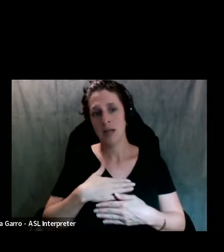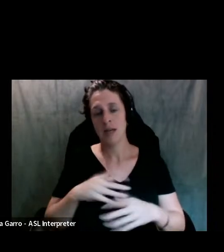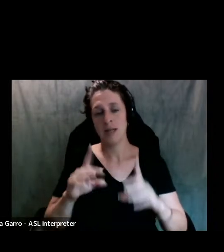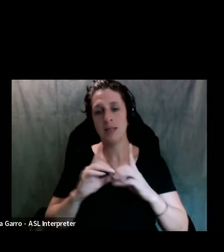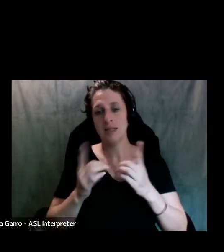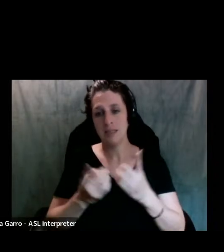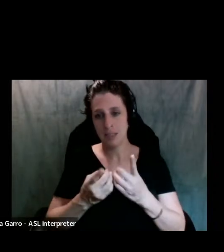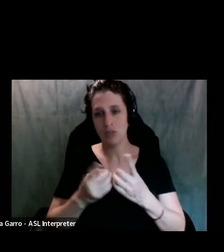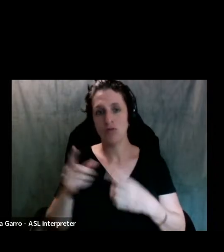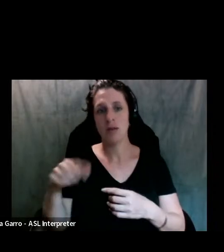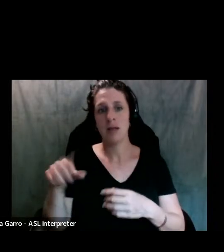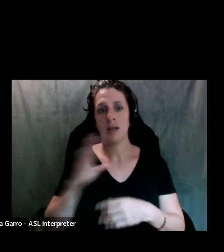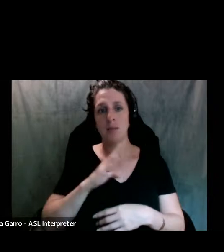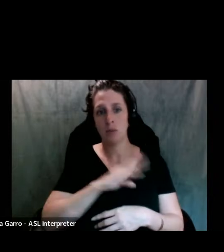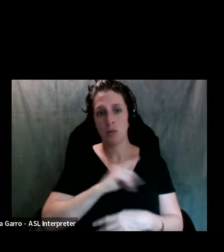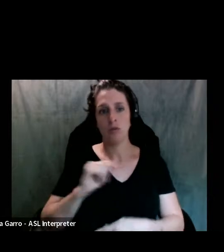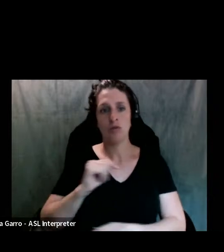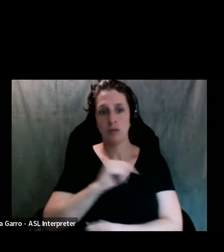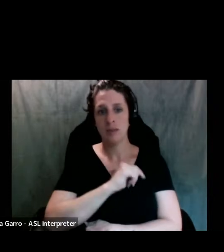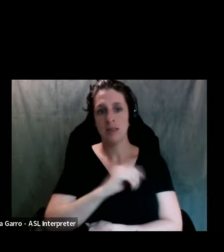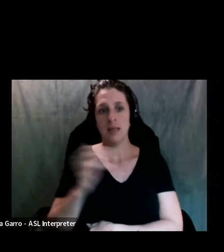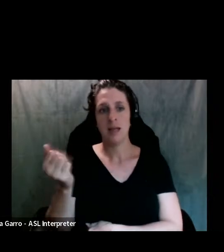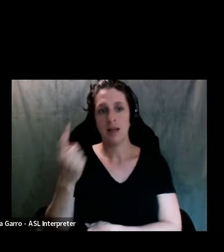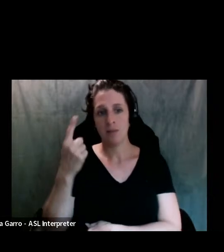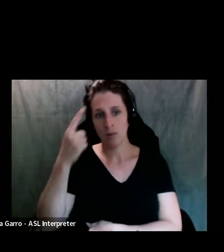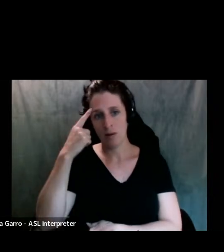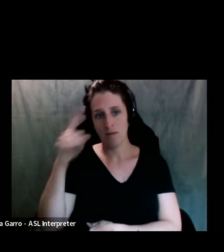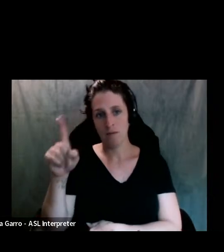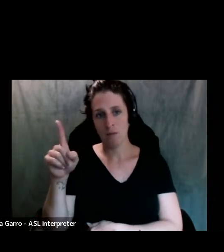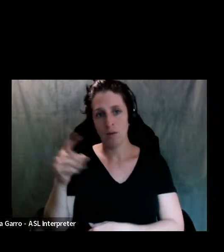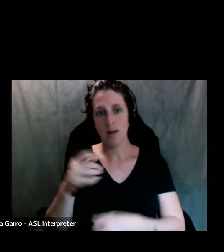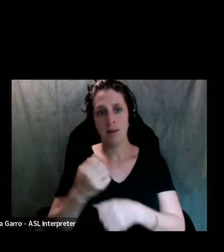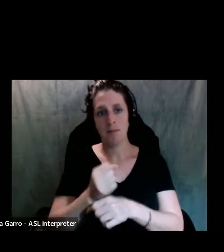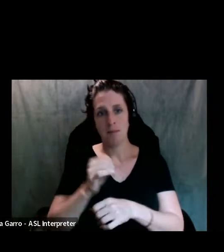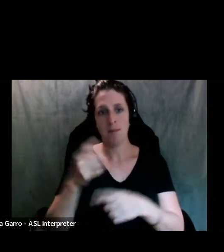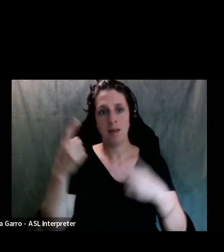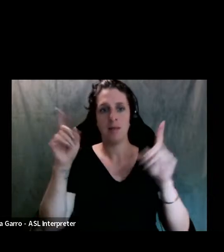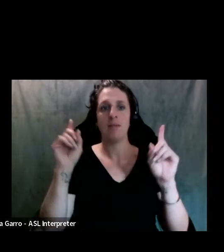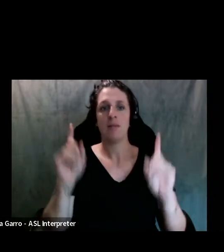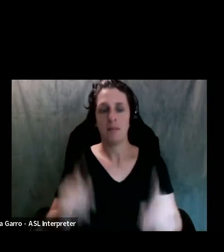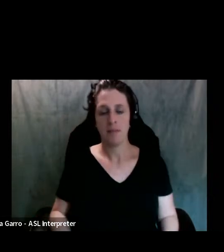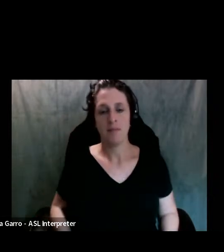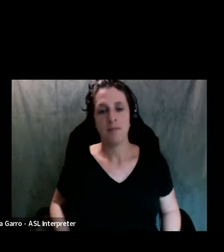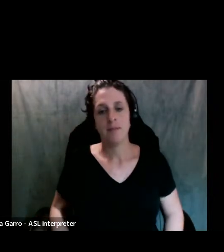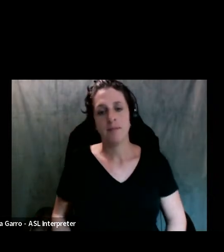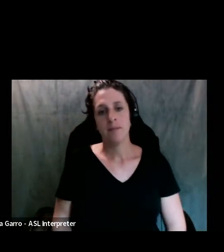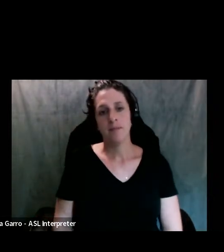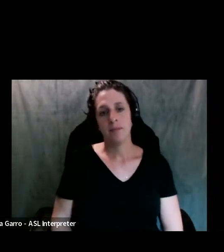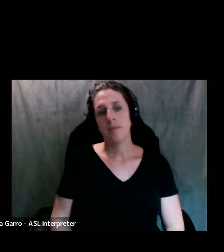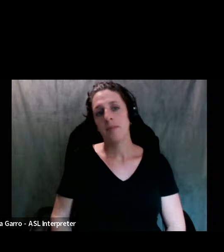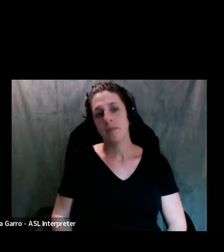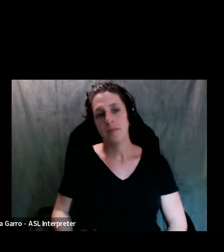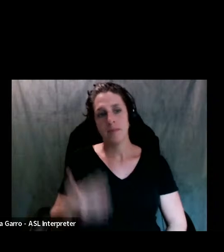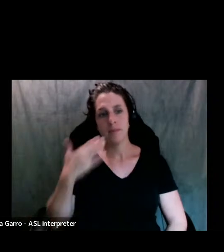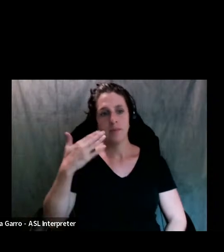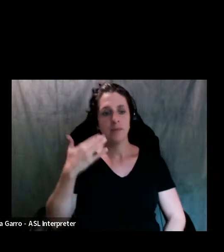and like board of trustees and everyone for making this to happen. Thank you.